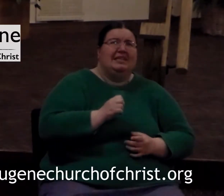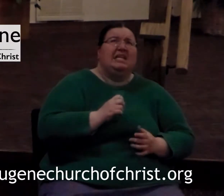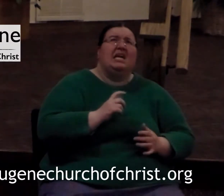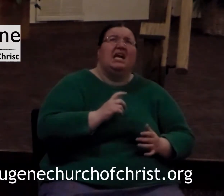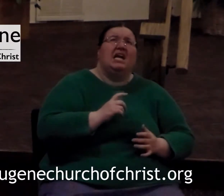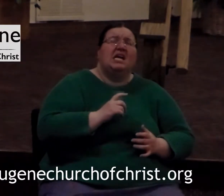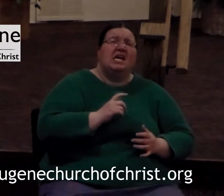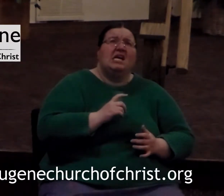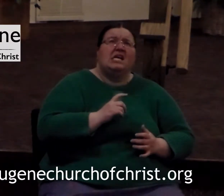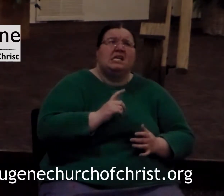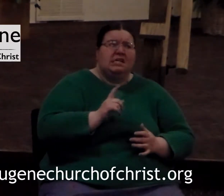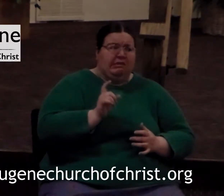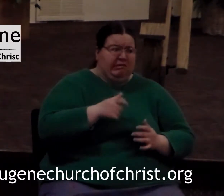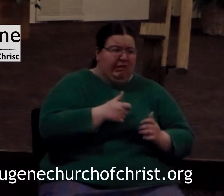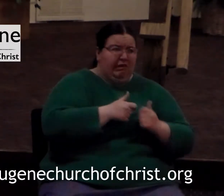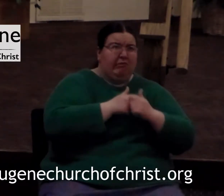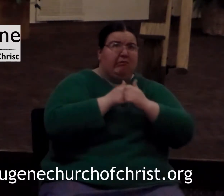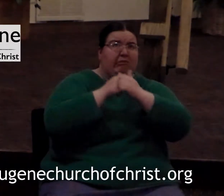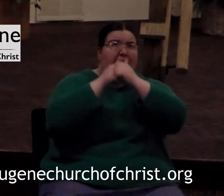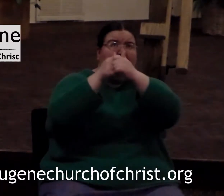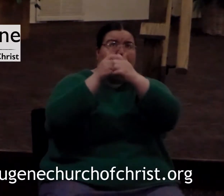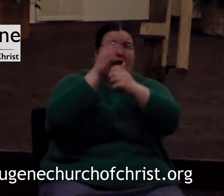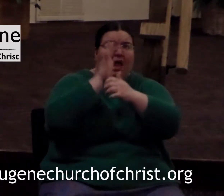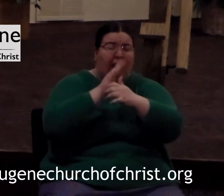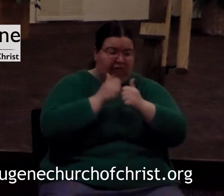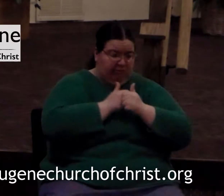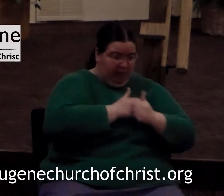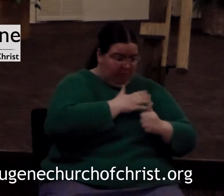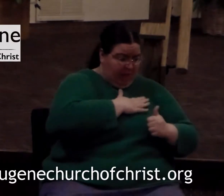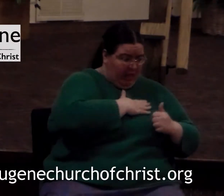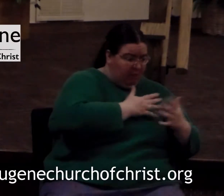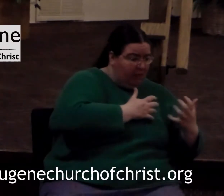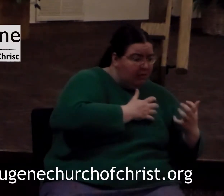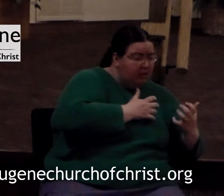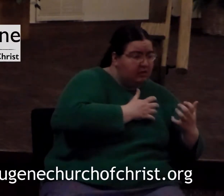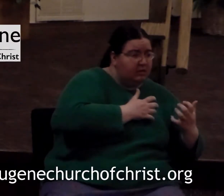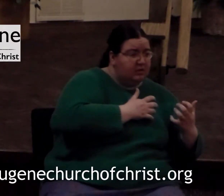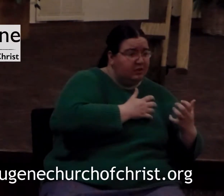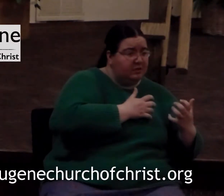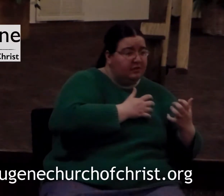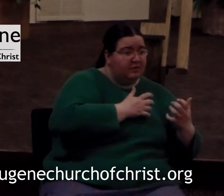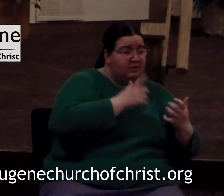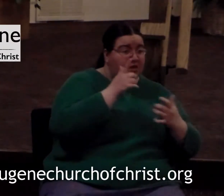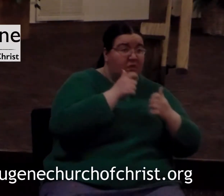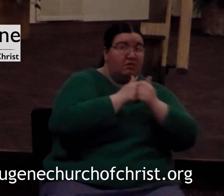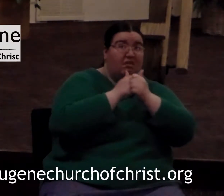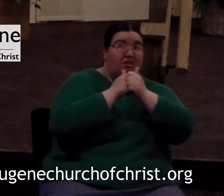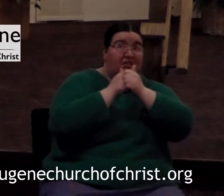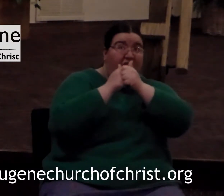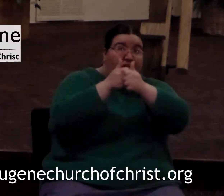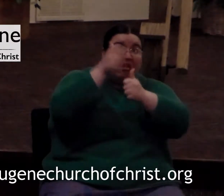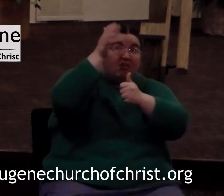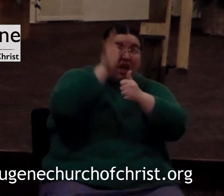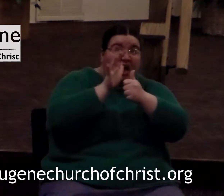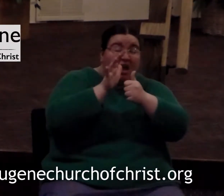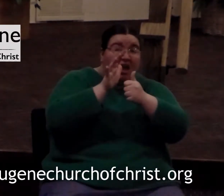do, or am I going to do the Lord's will? And the Lord's will, at least in Hosea's case, leads to a lot of headaches. Leads to a lot